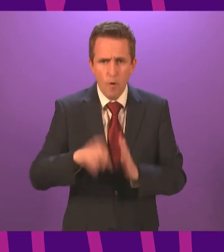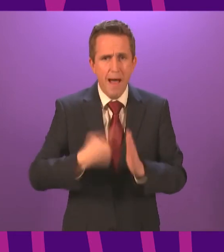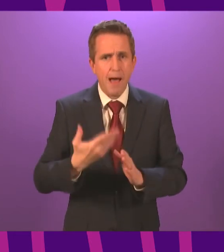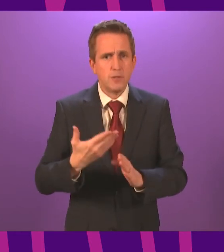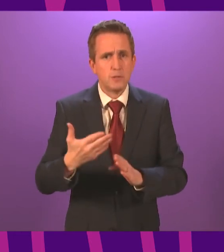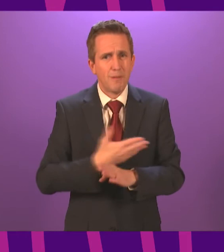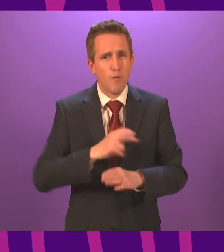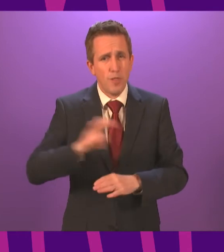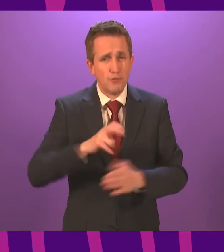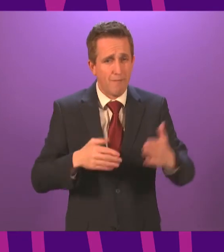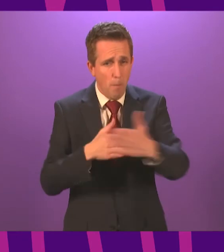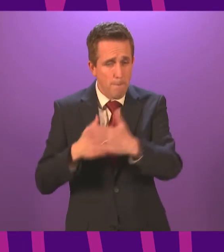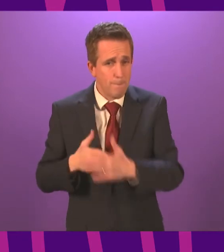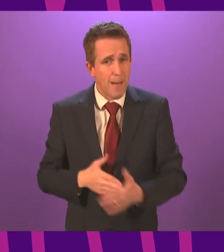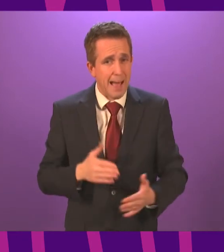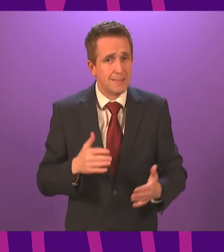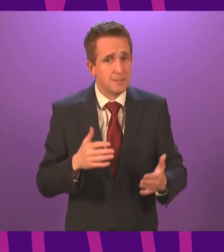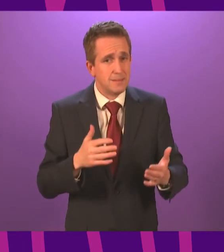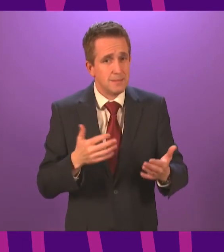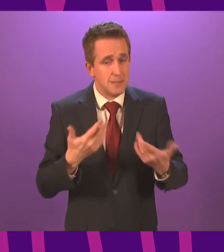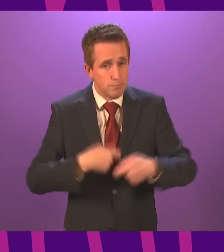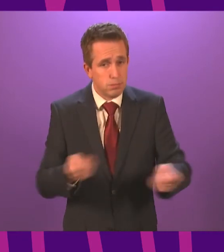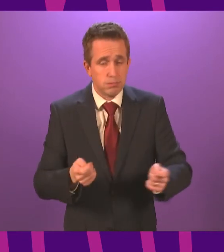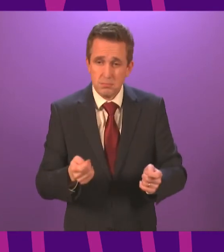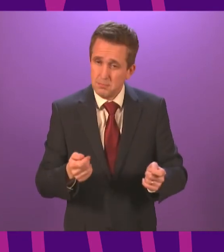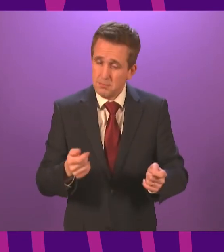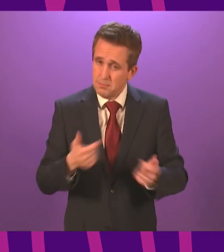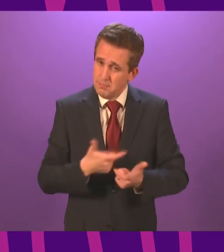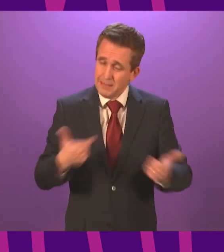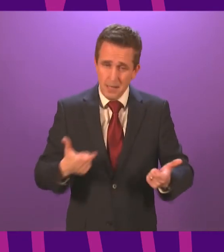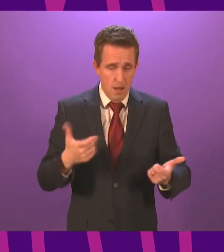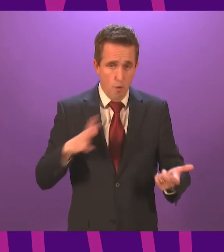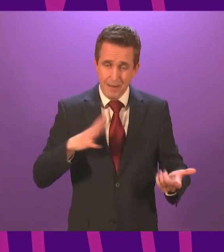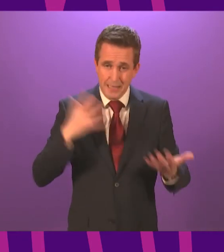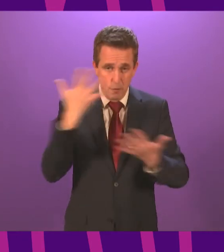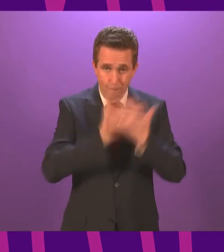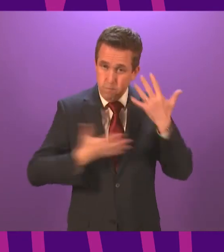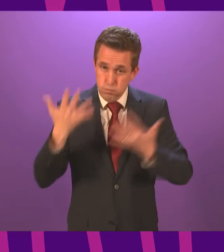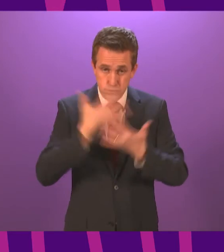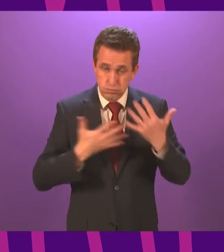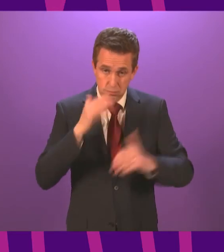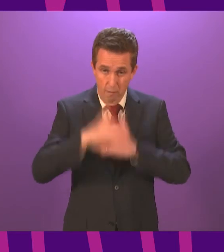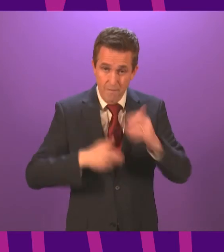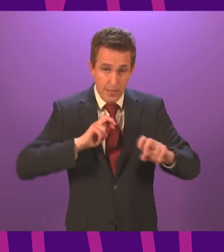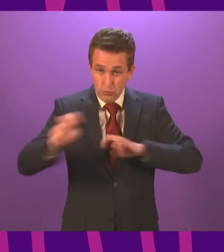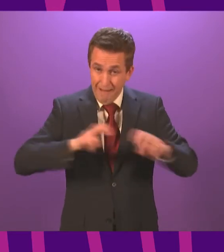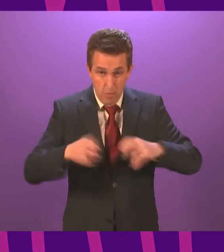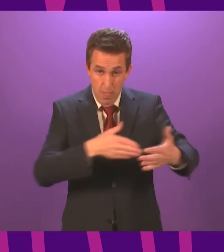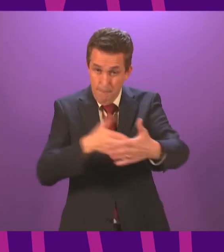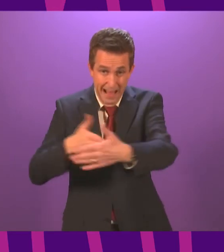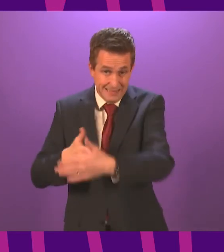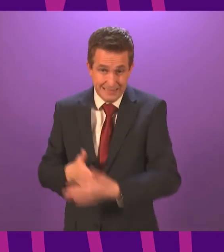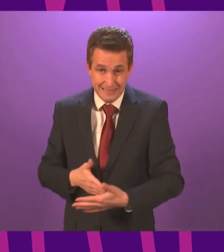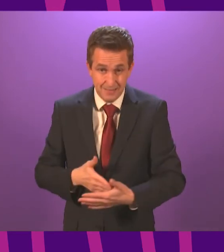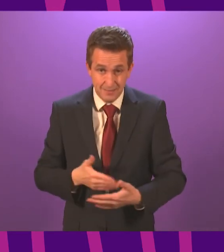ban comes into force, are already causing confusion, especially when people will have little idea